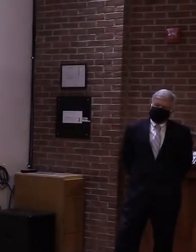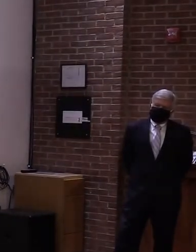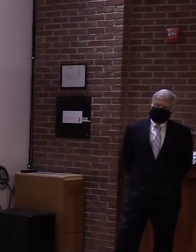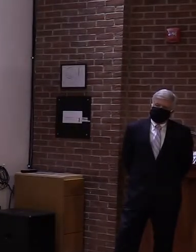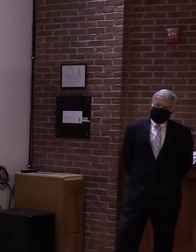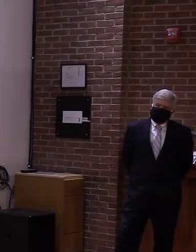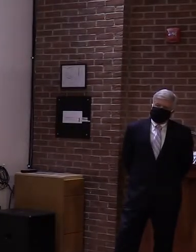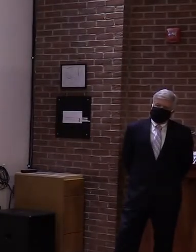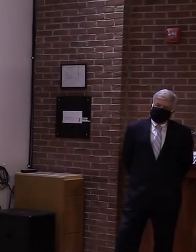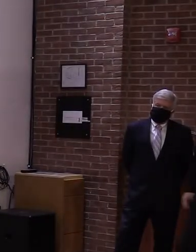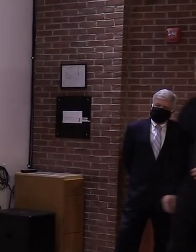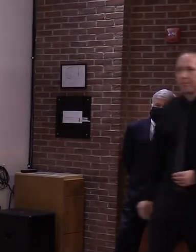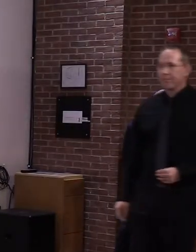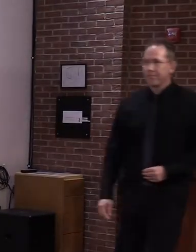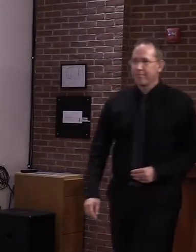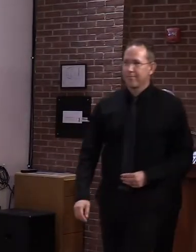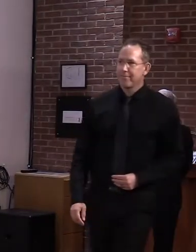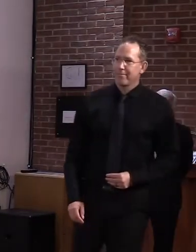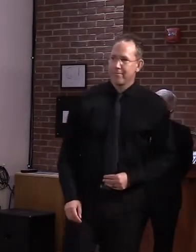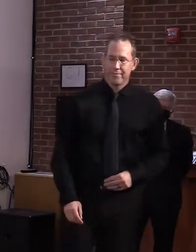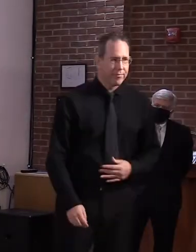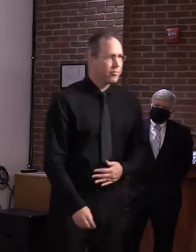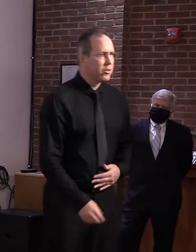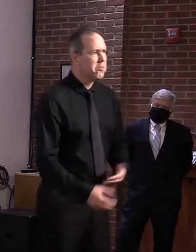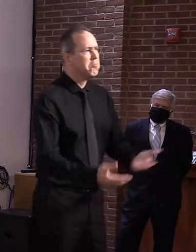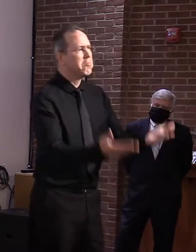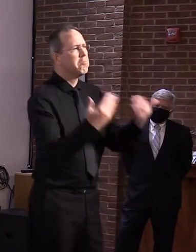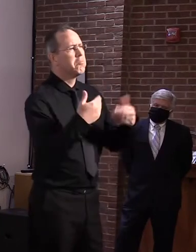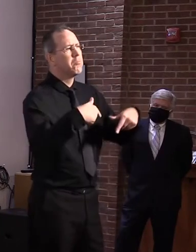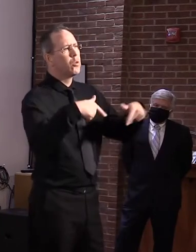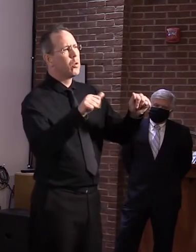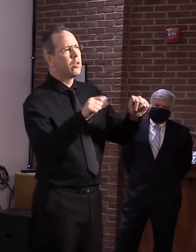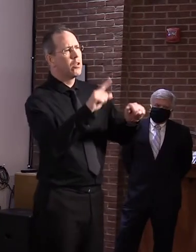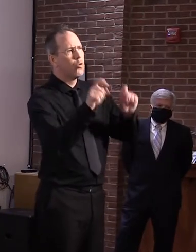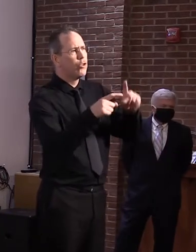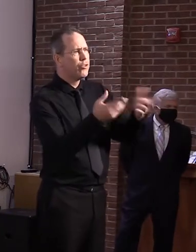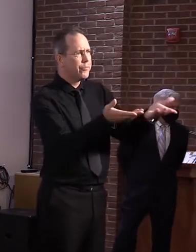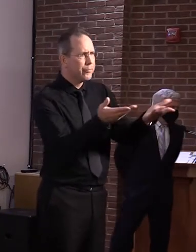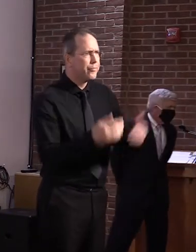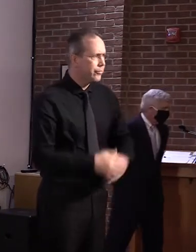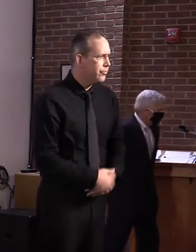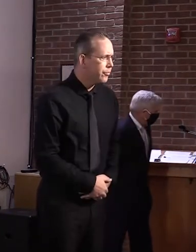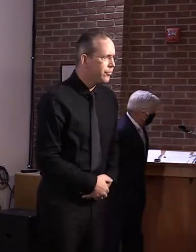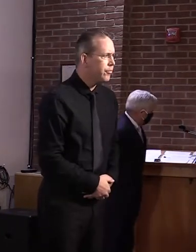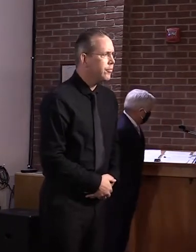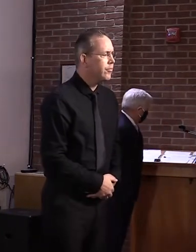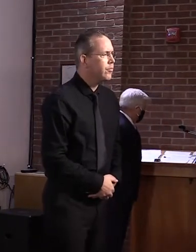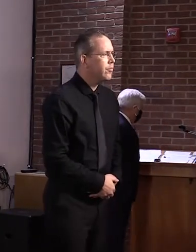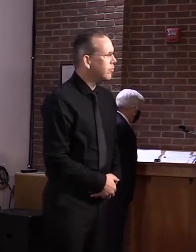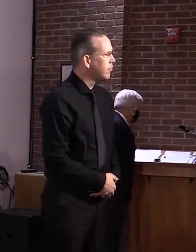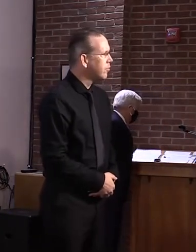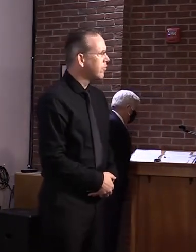Thank you, Dr. Levine. We'll now open it up to questions. Stewart?